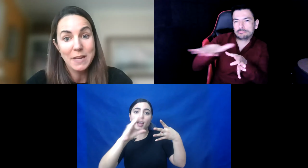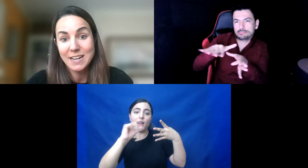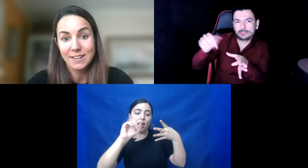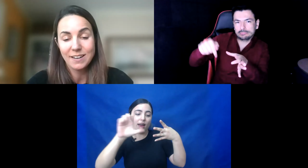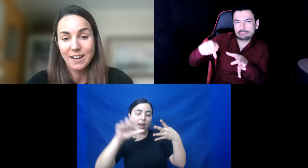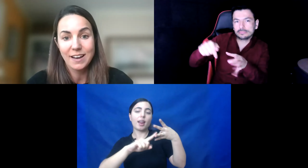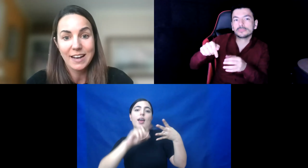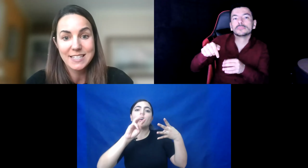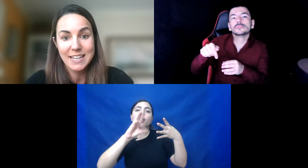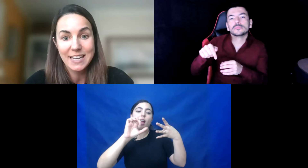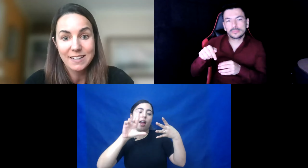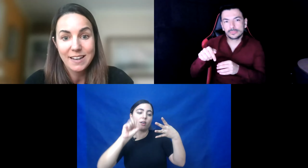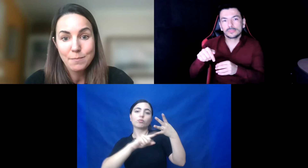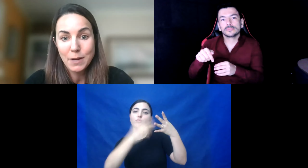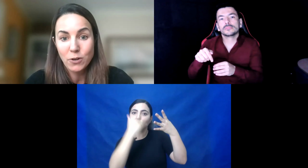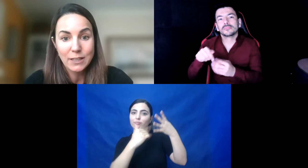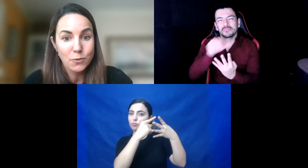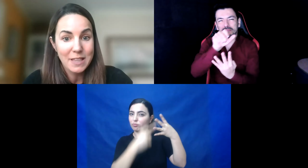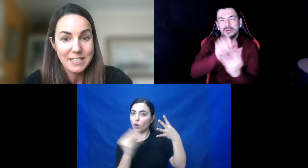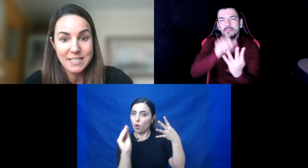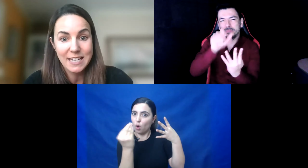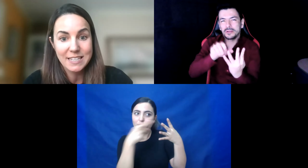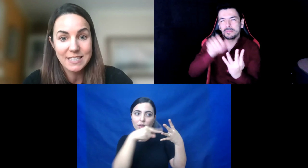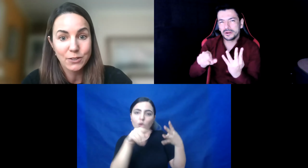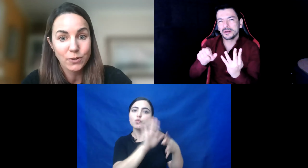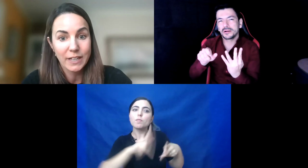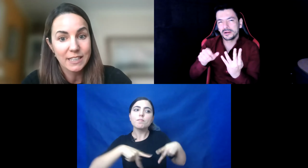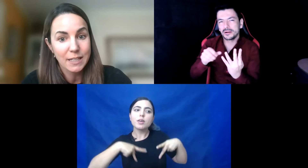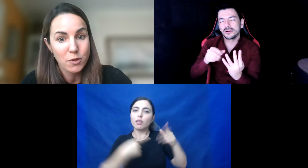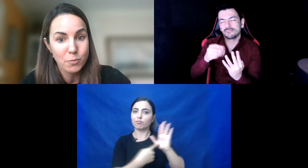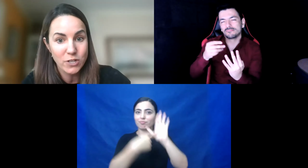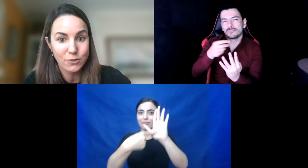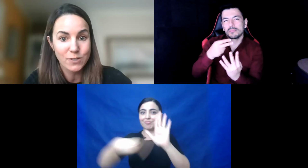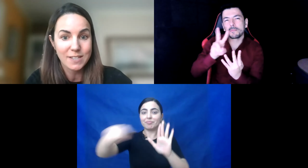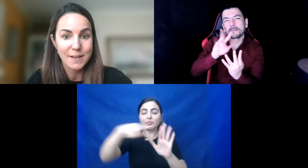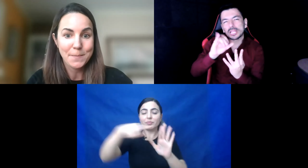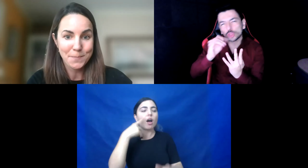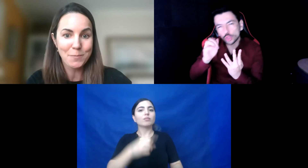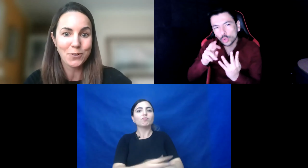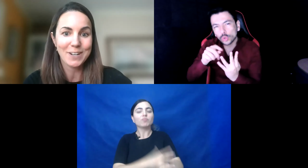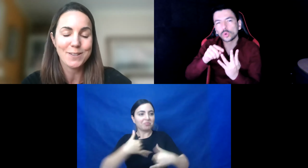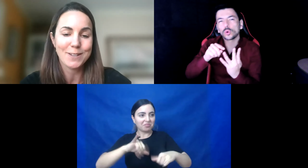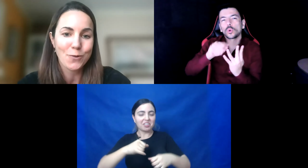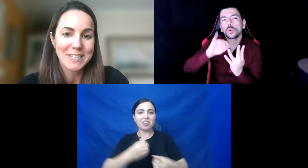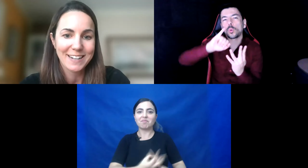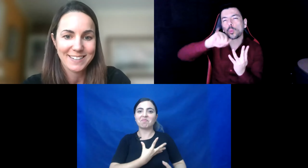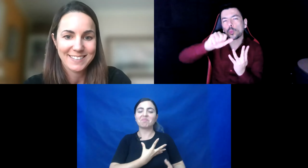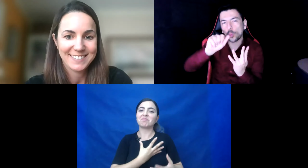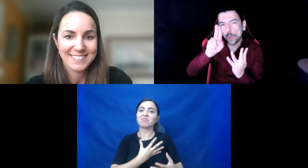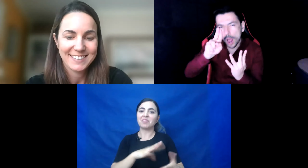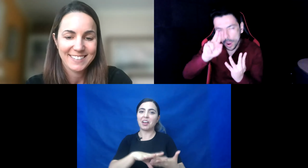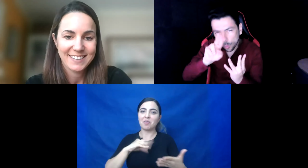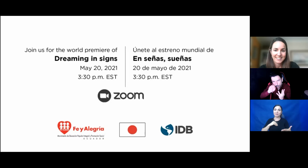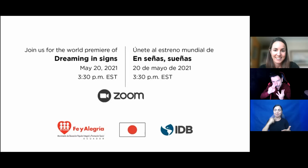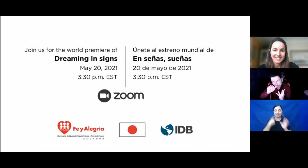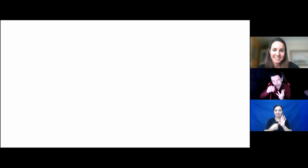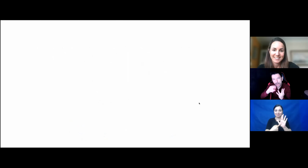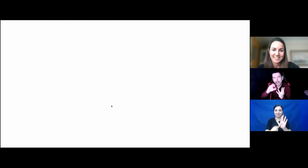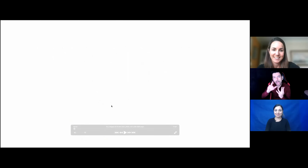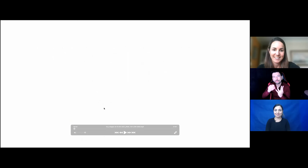Victor, Micaela, Damaris, and they will surely inspire us